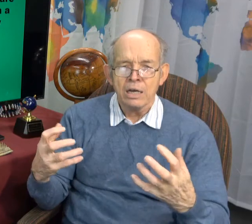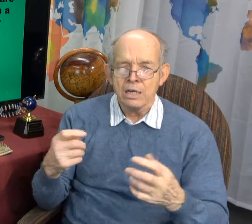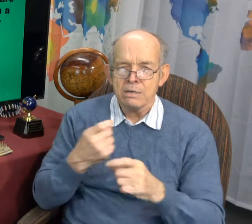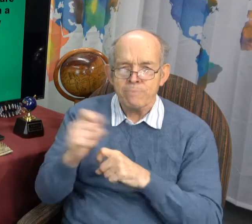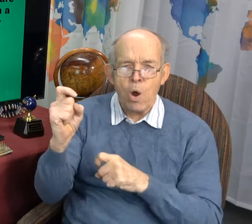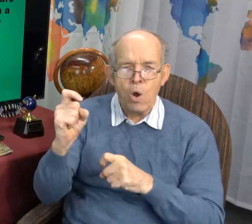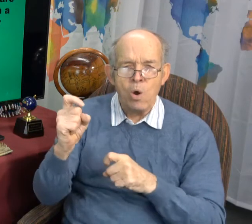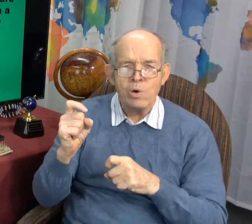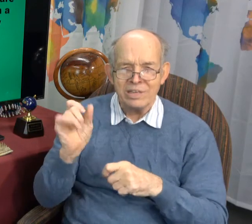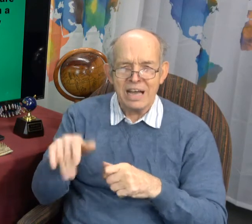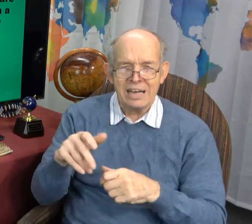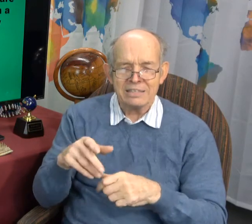Bull.